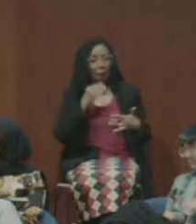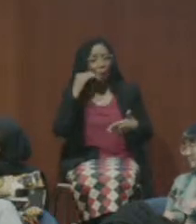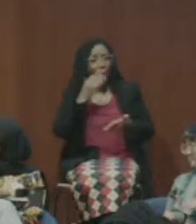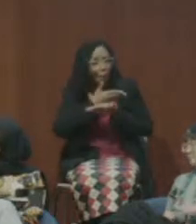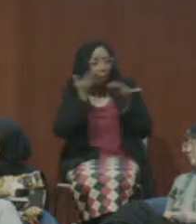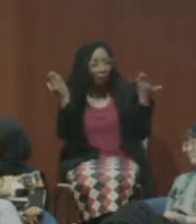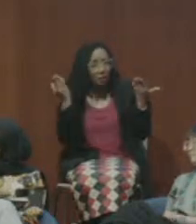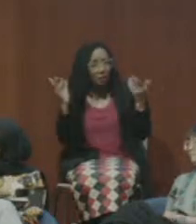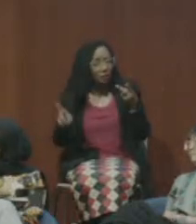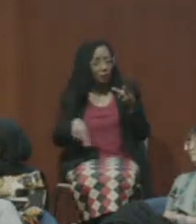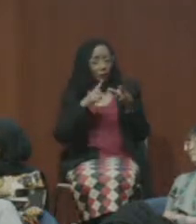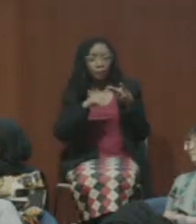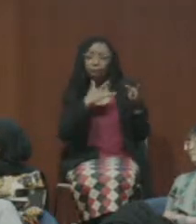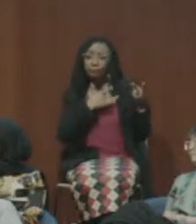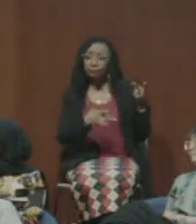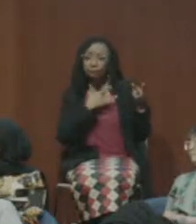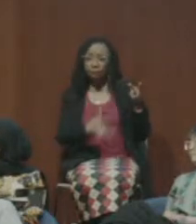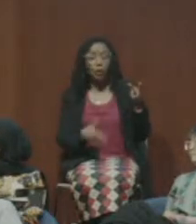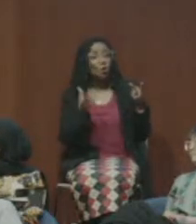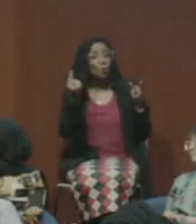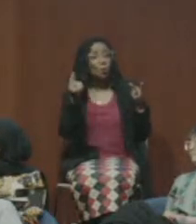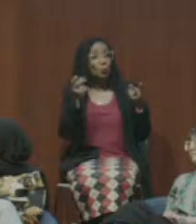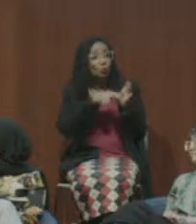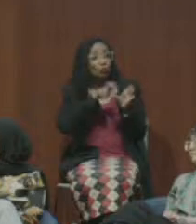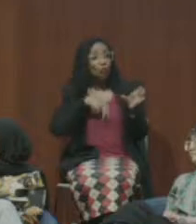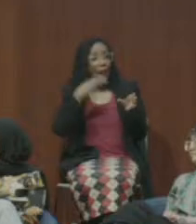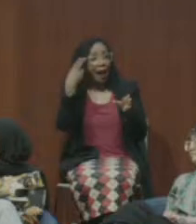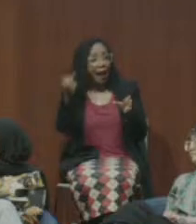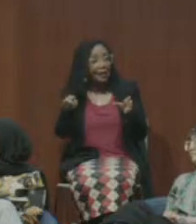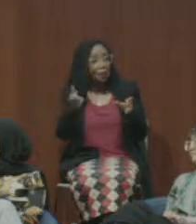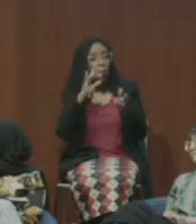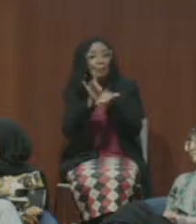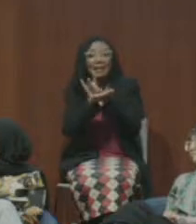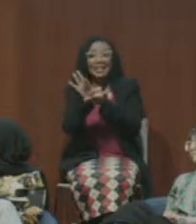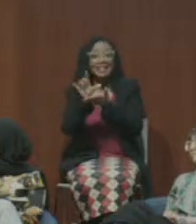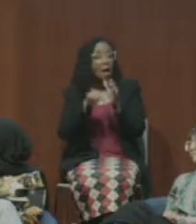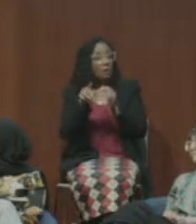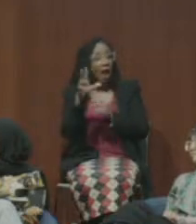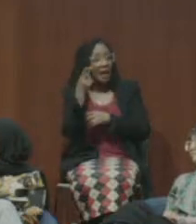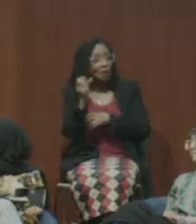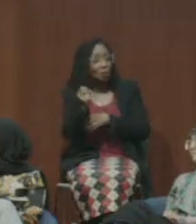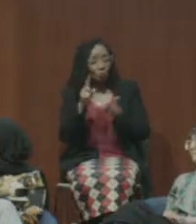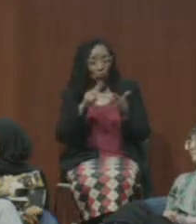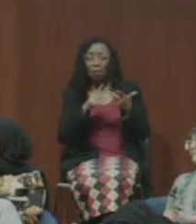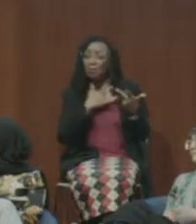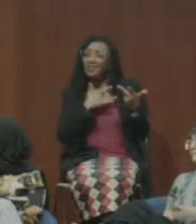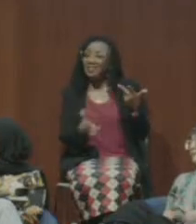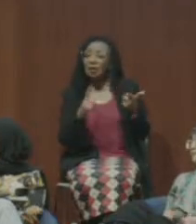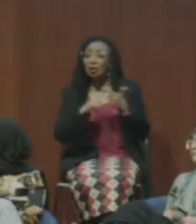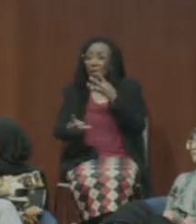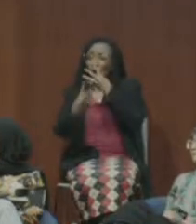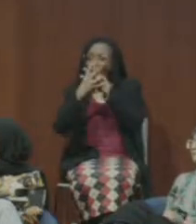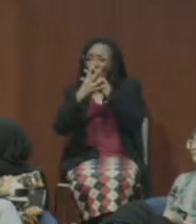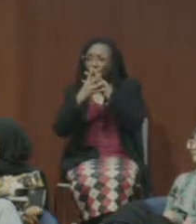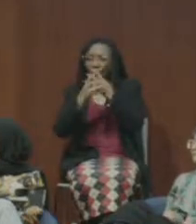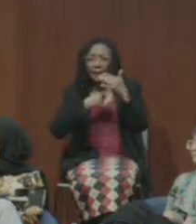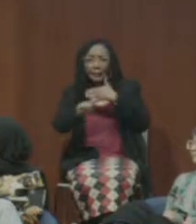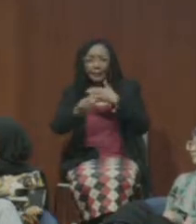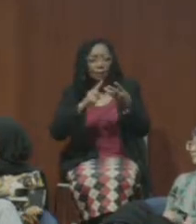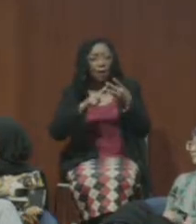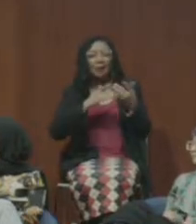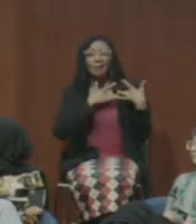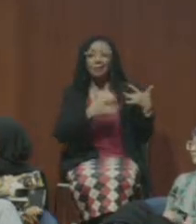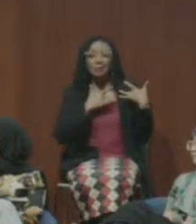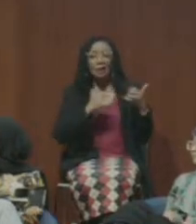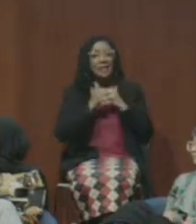homeless, more likely to drop out of high school or be kicked out of high school, more likely to be incarcerated, more likely